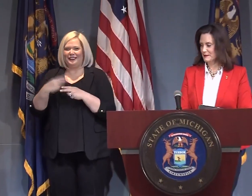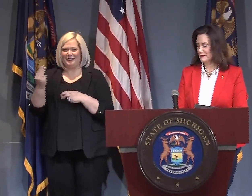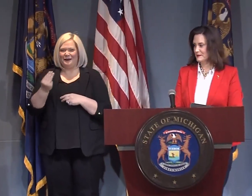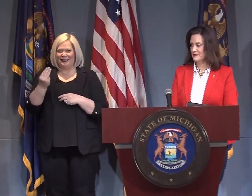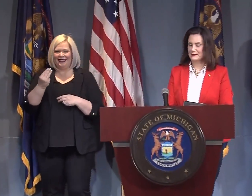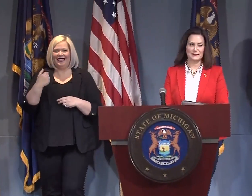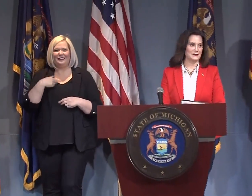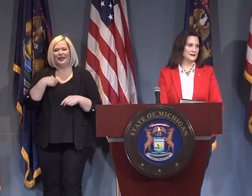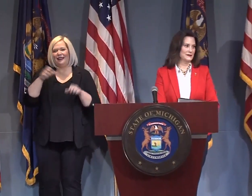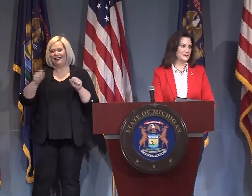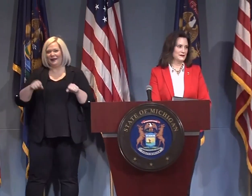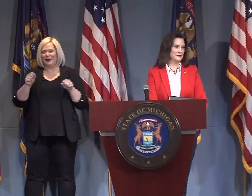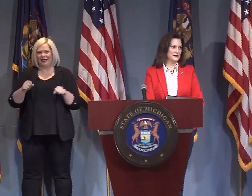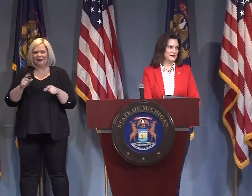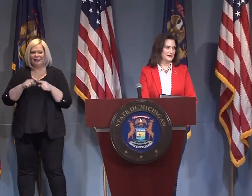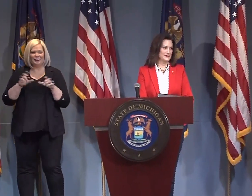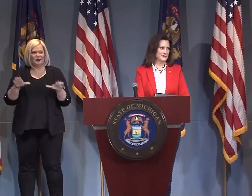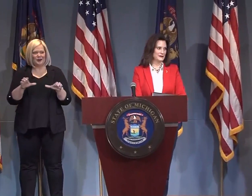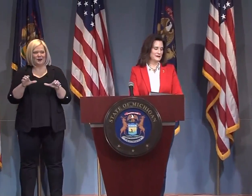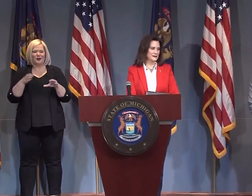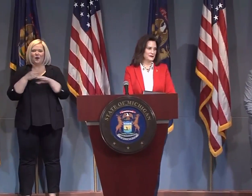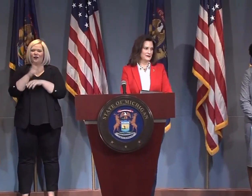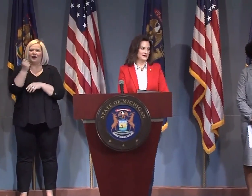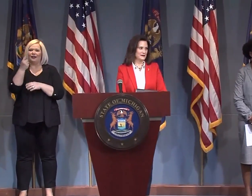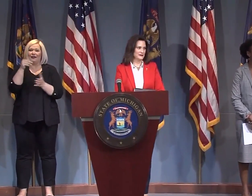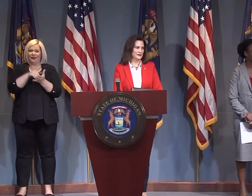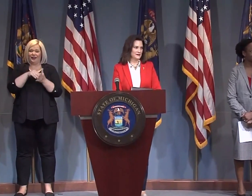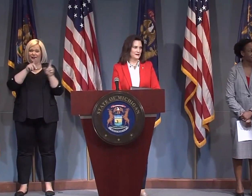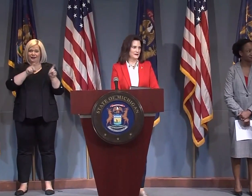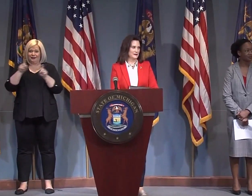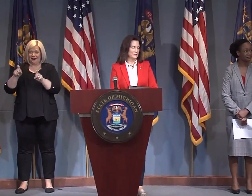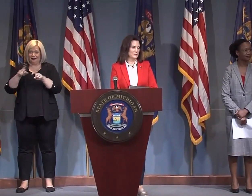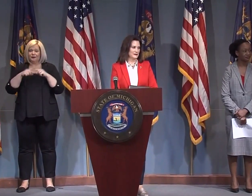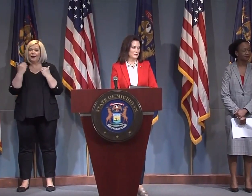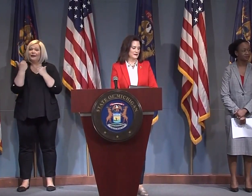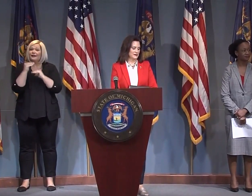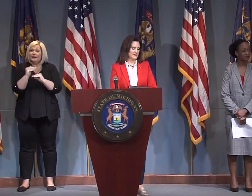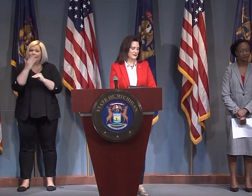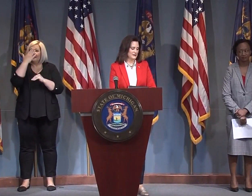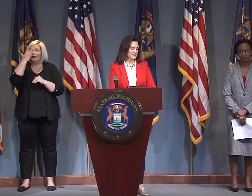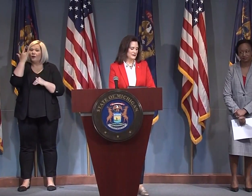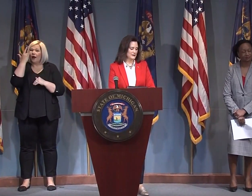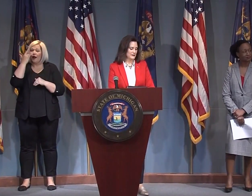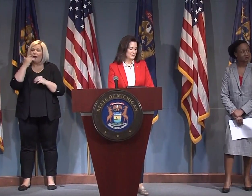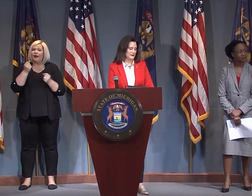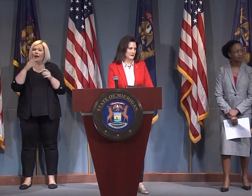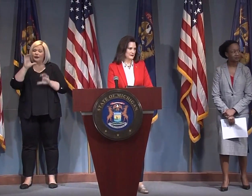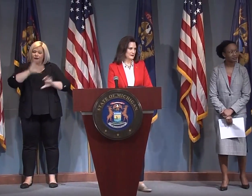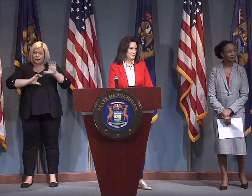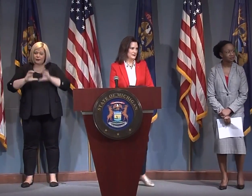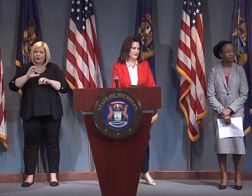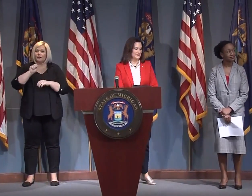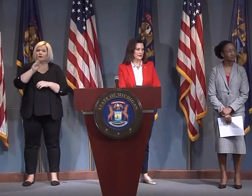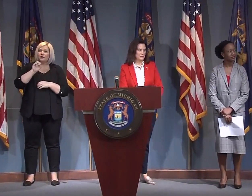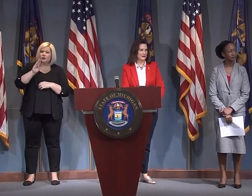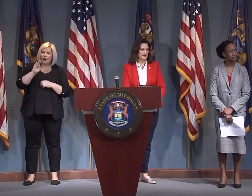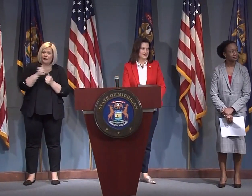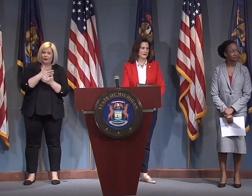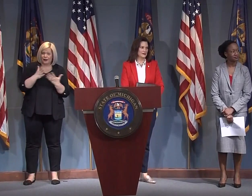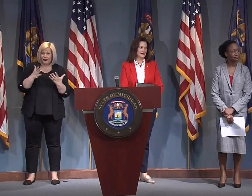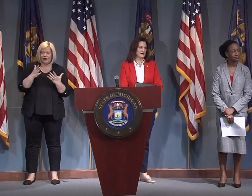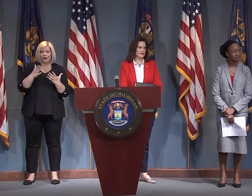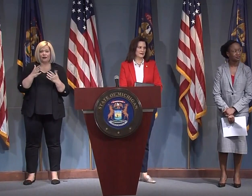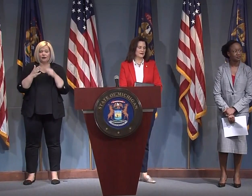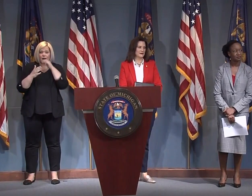that we had the capacity to do over 11,000 tests, but we're limited based on the number of reagents and swabs available. What level